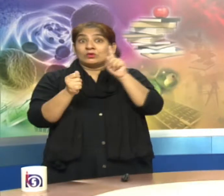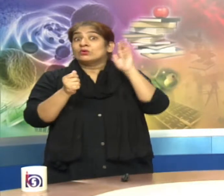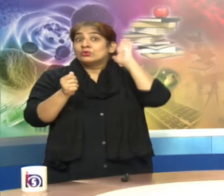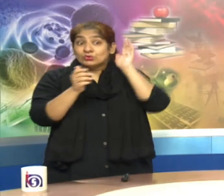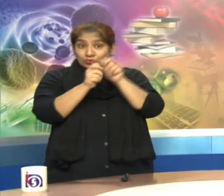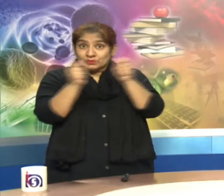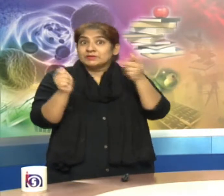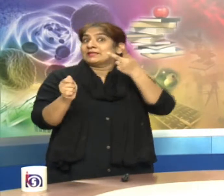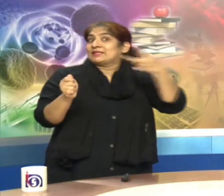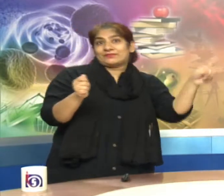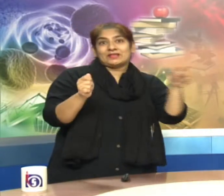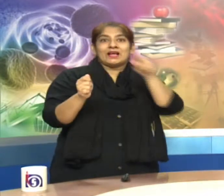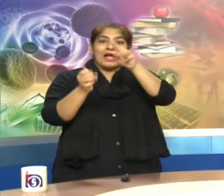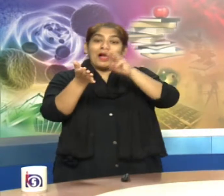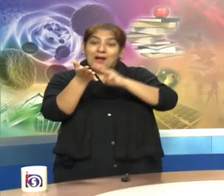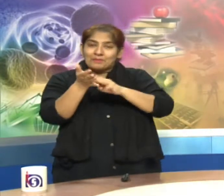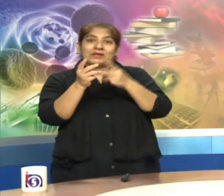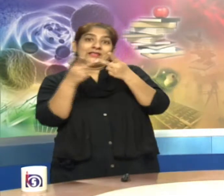magazines and journals.